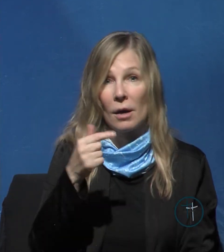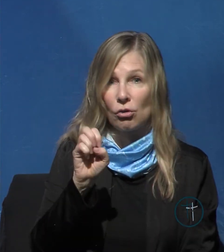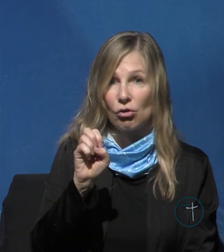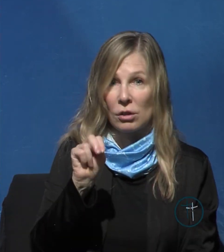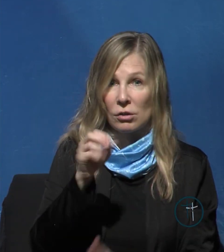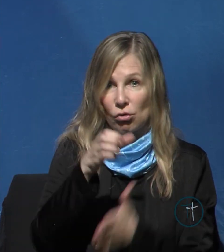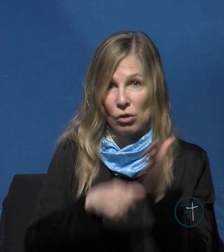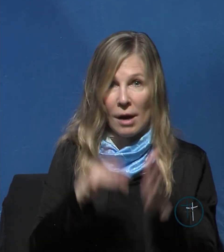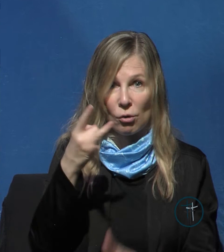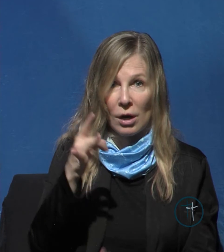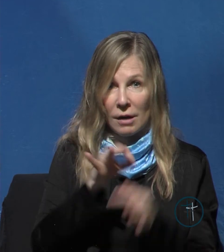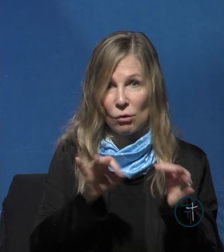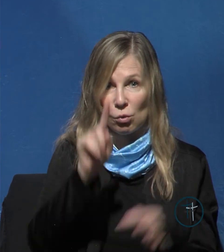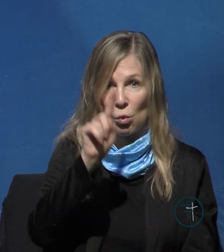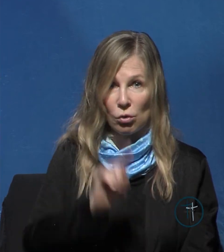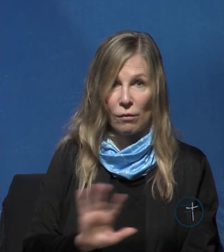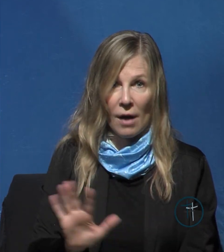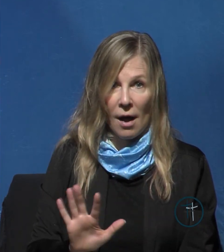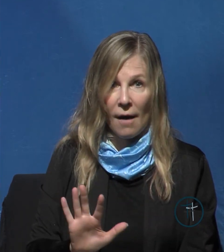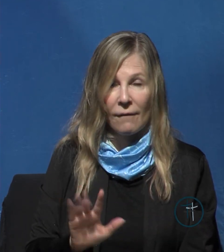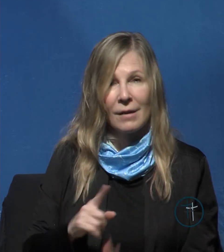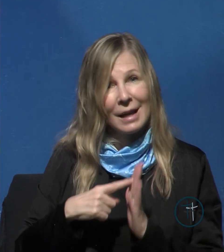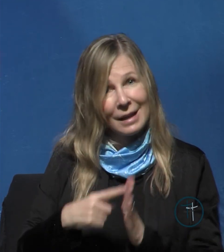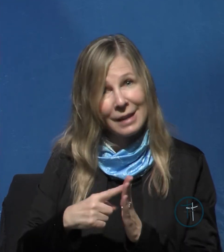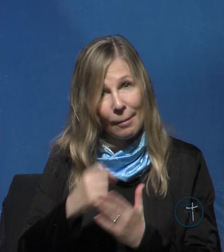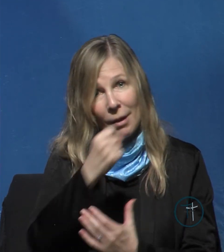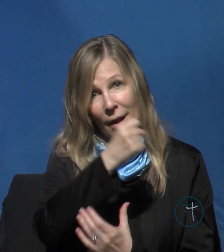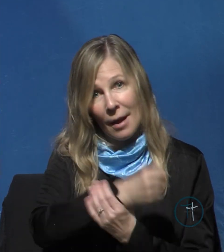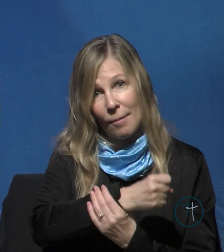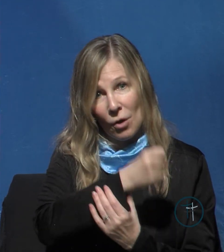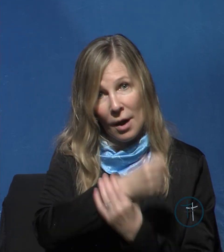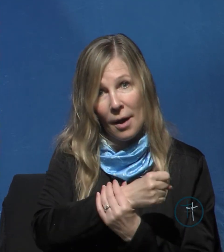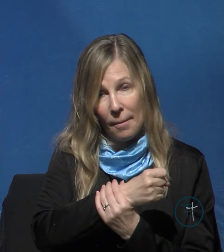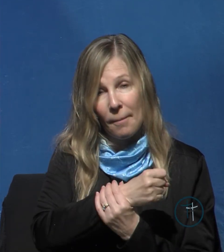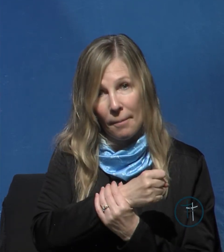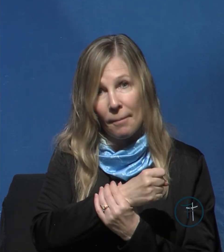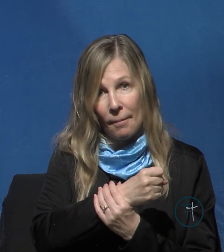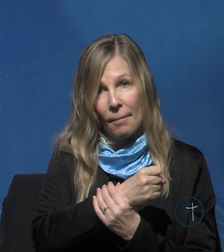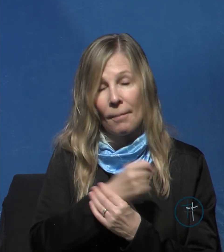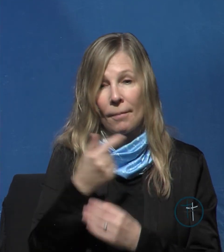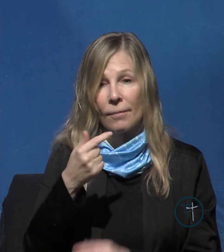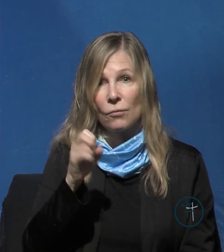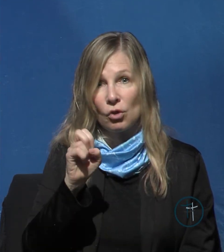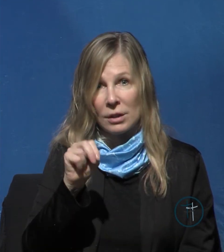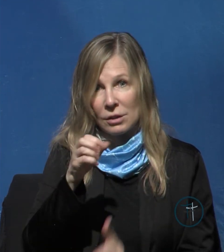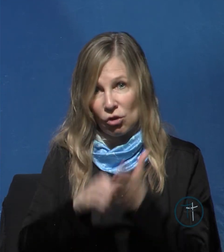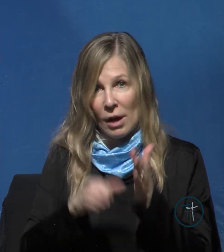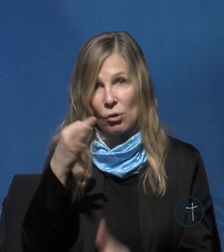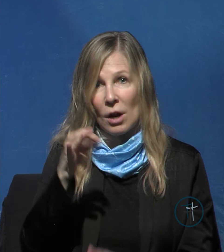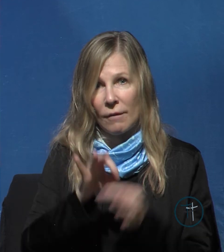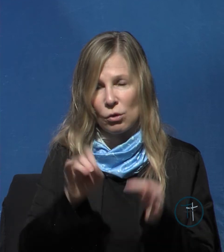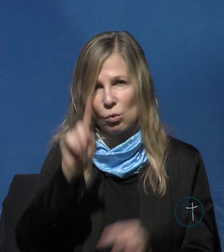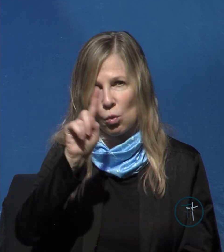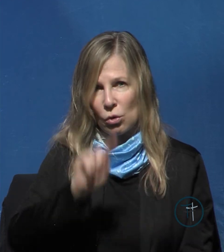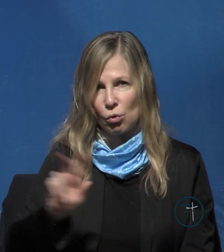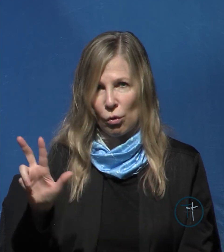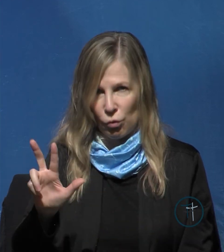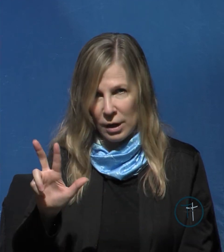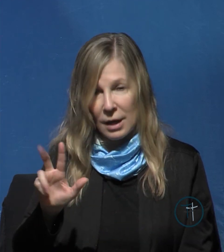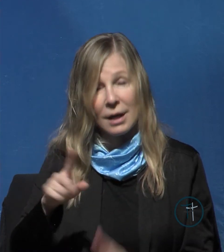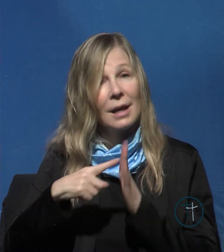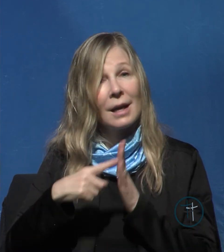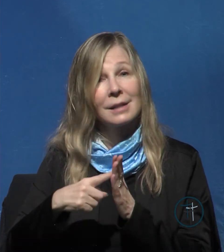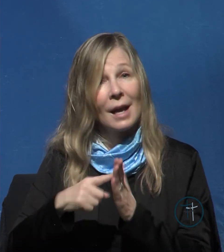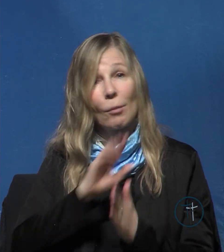chapter 18, verses 1 to 5, we have an example of Abraham. In Genesis 19, verses 1 to 3, we have an